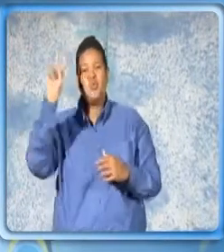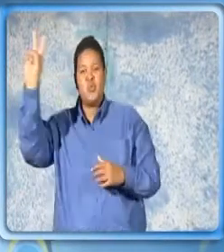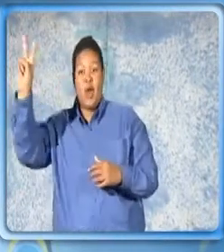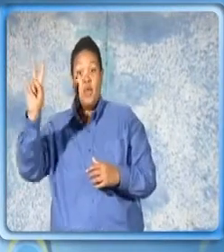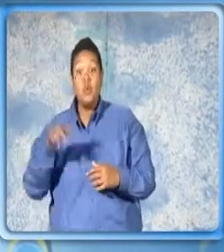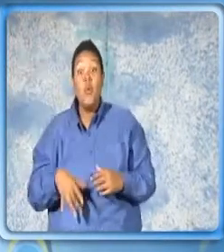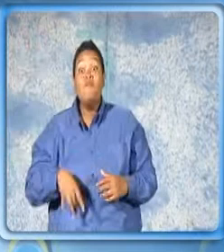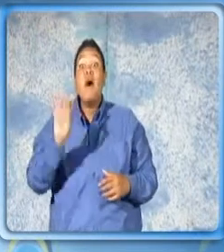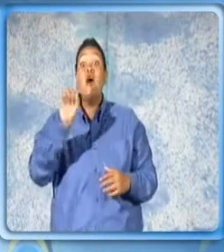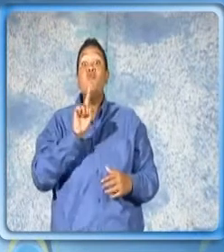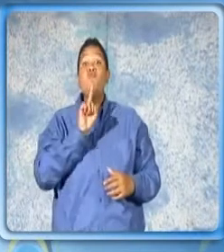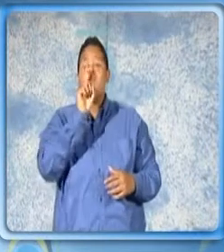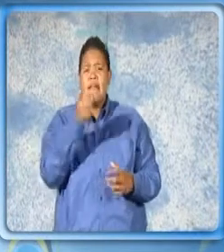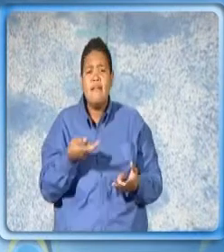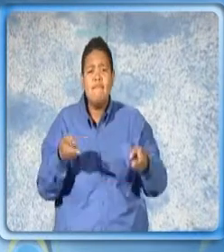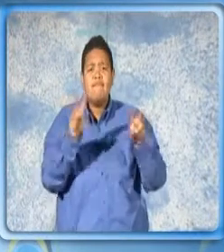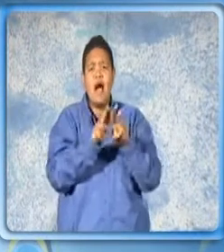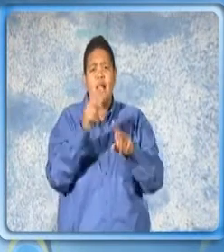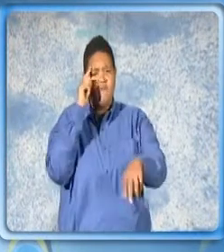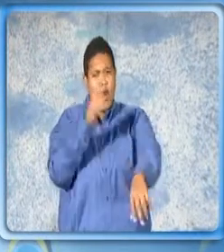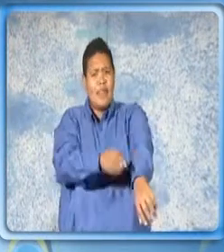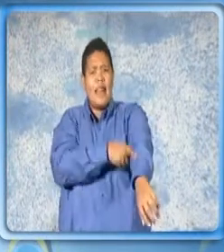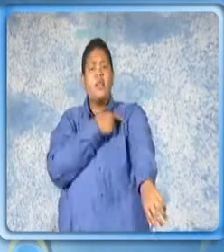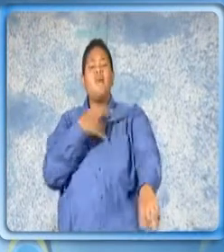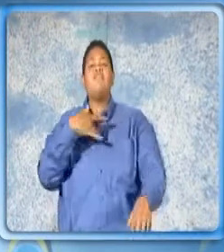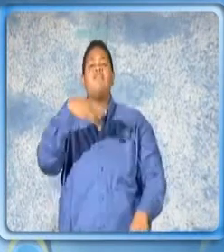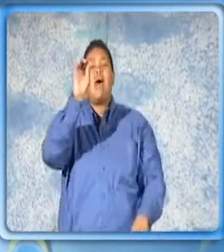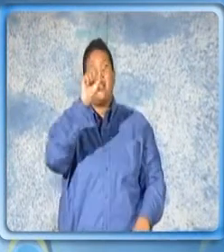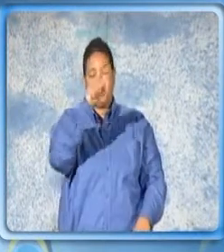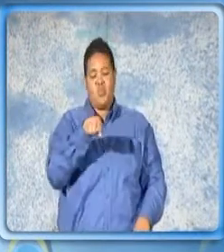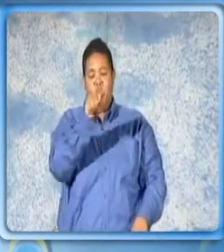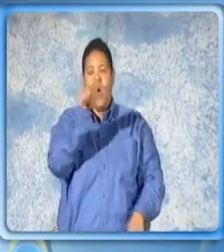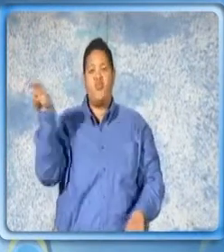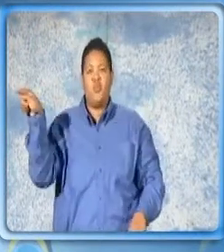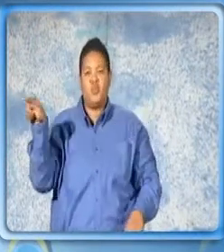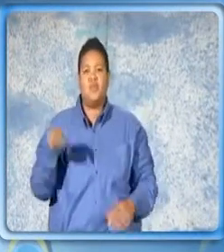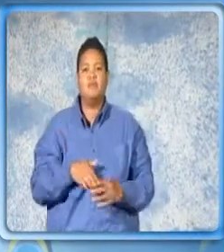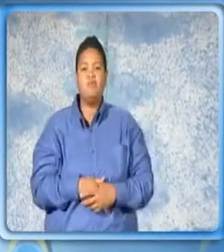the actual length, we then find the square root.